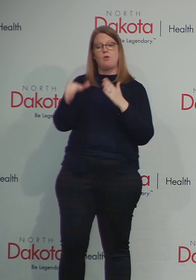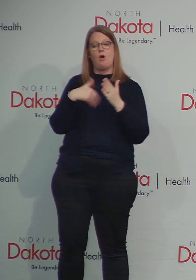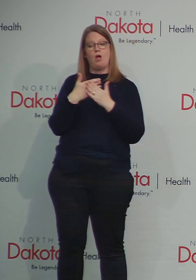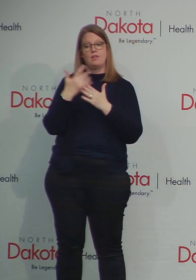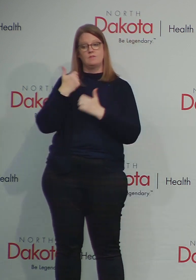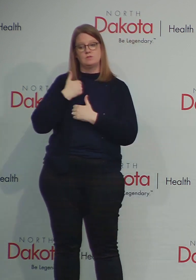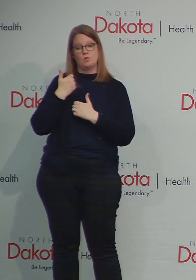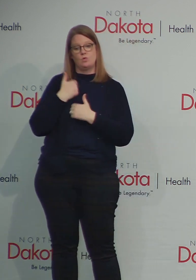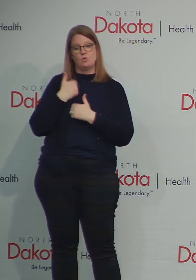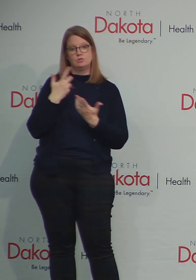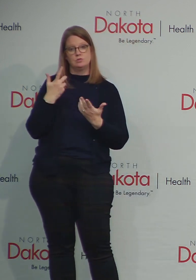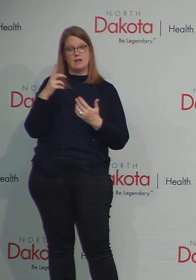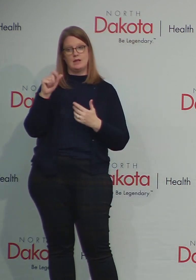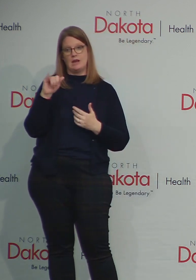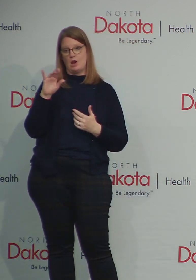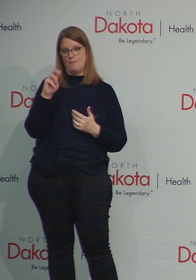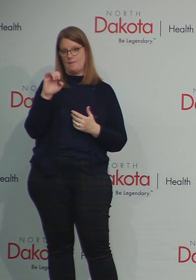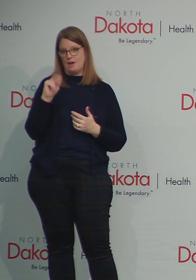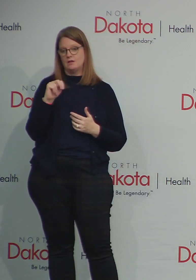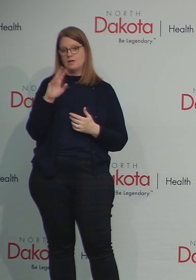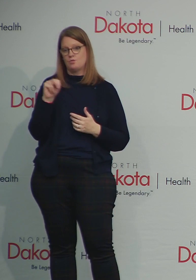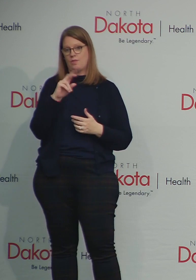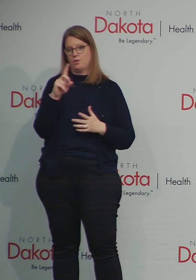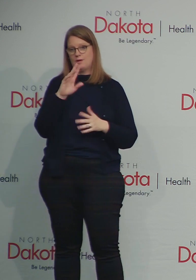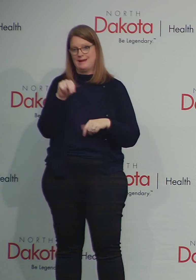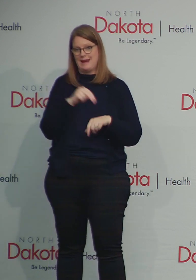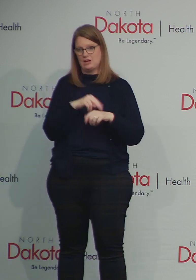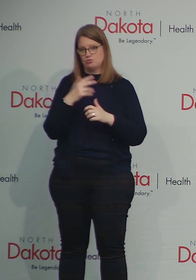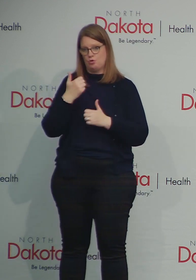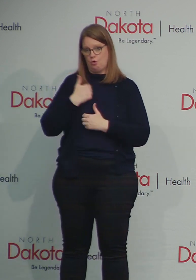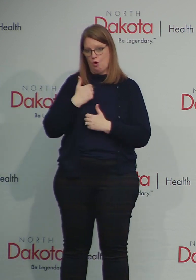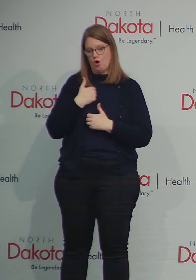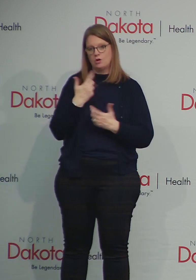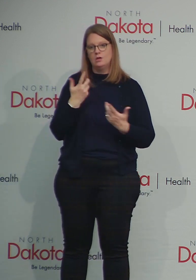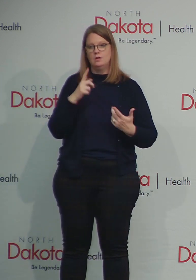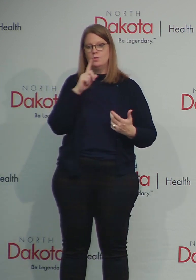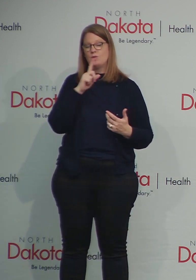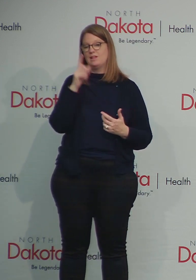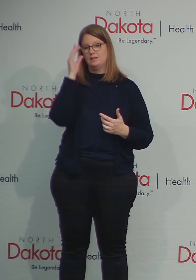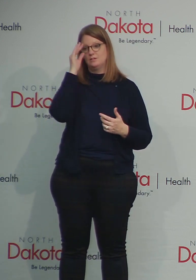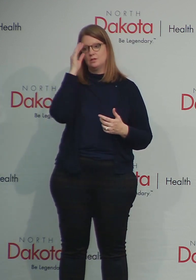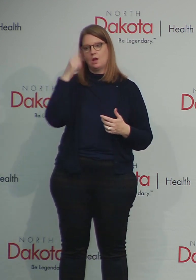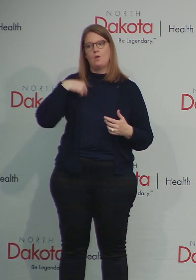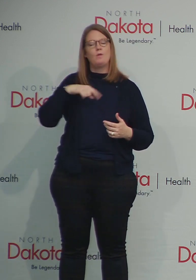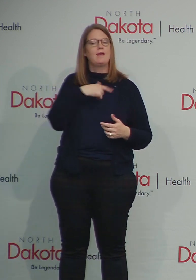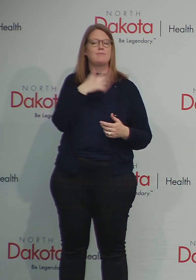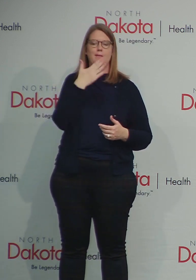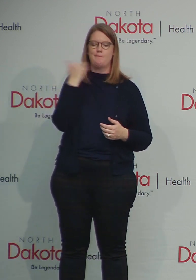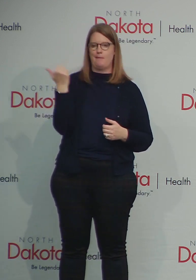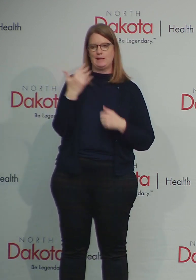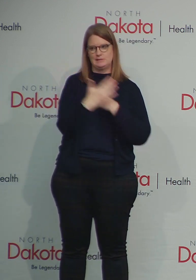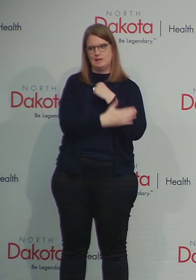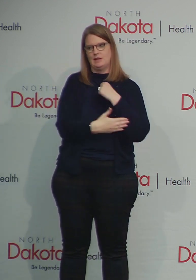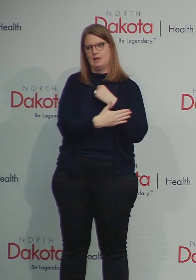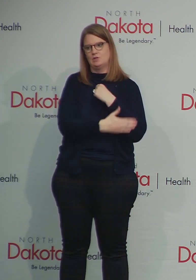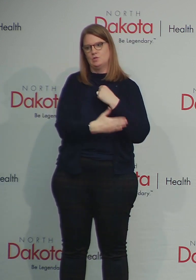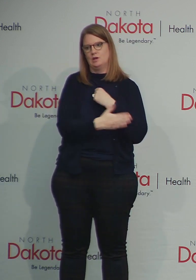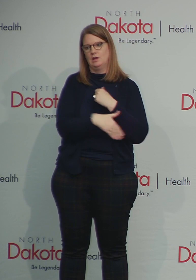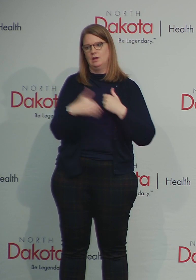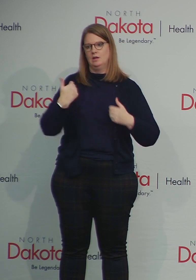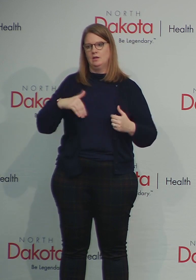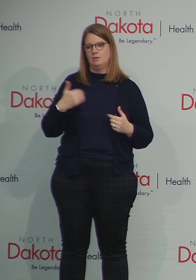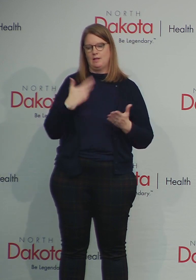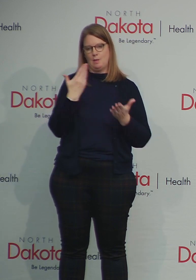the soldiers and airmen of North Dakota National Guard and Air Guard. We got the best in the country right here, and they're proving it once